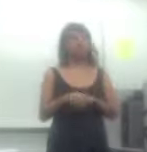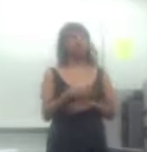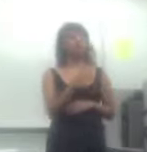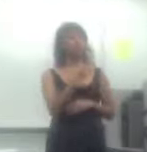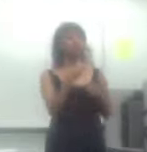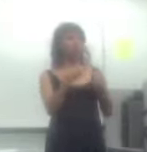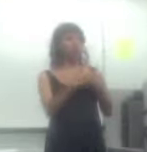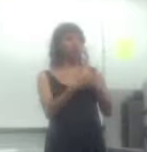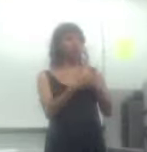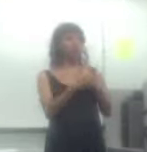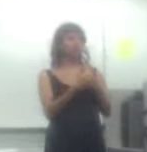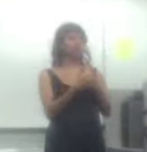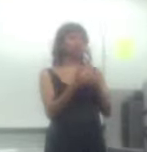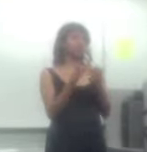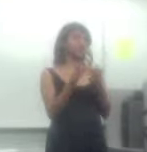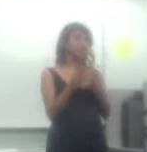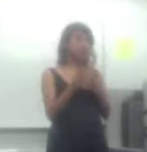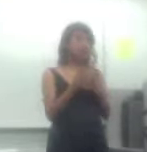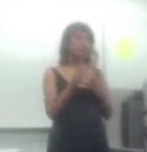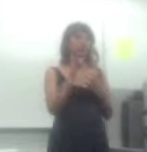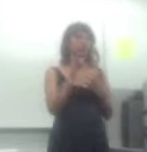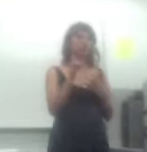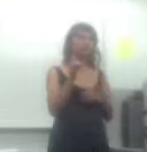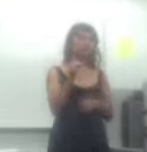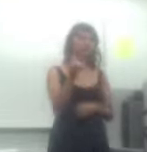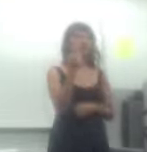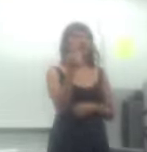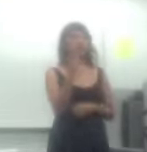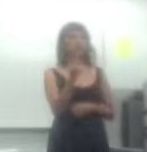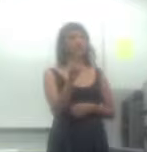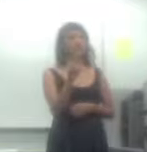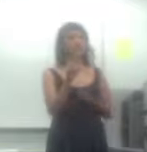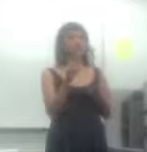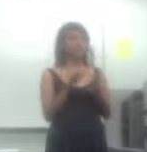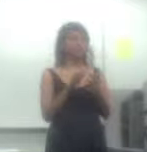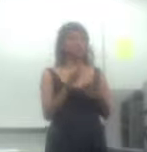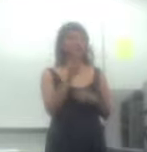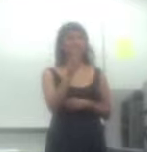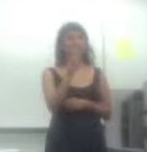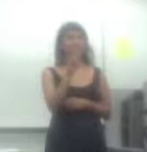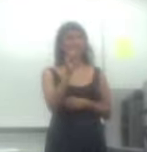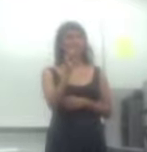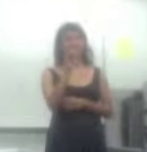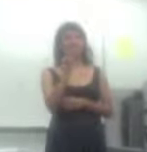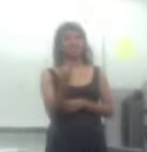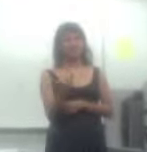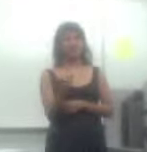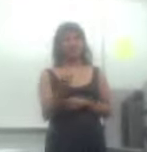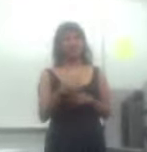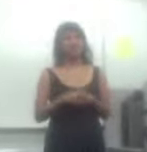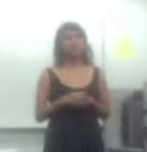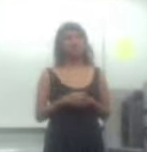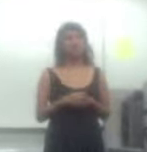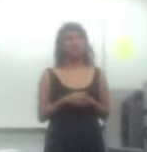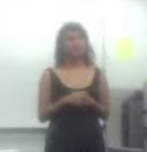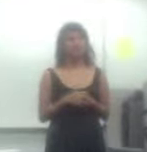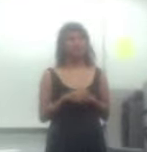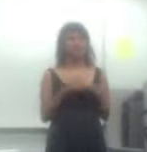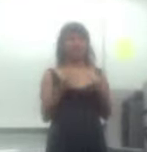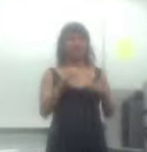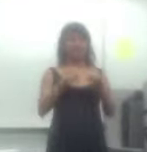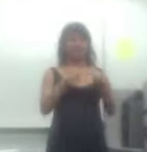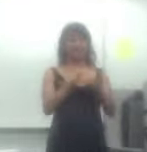Freshman, JV, they have a girls team, and then varsity. This year the varsity team was